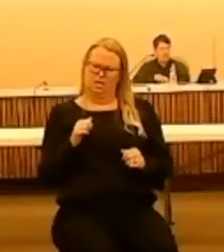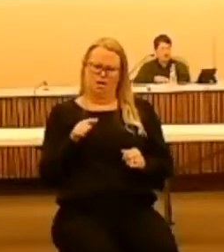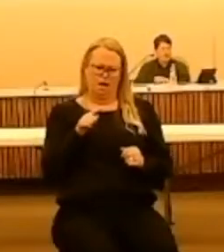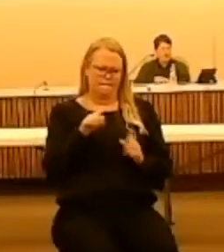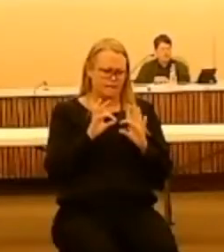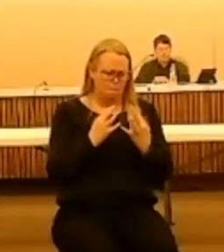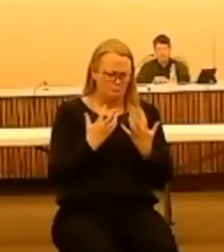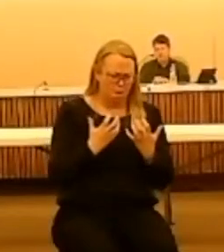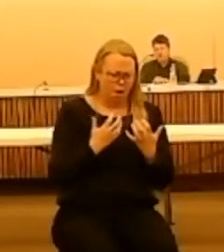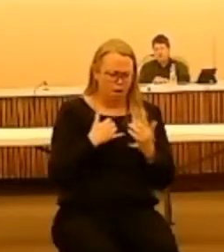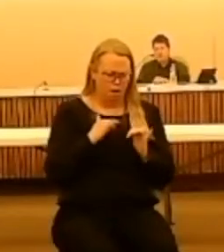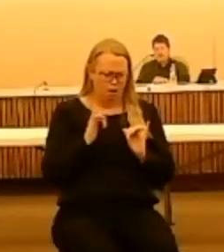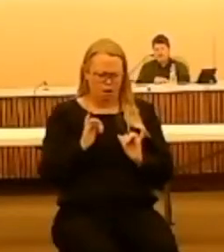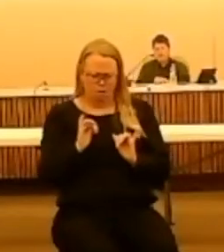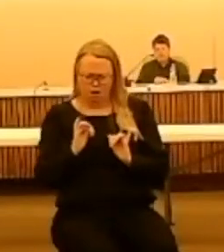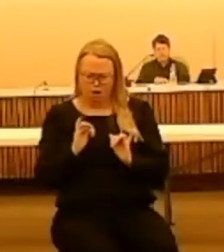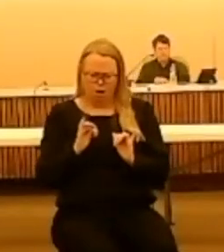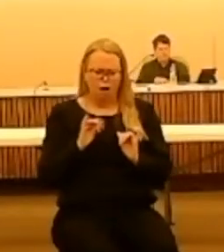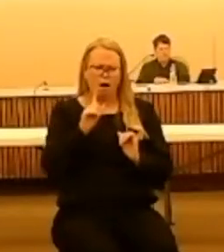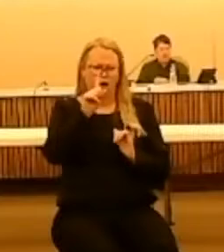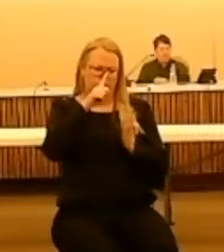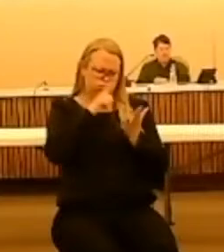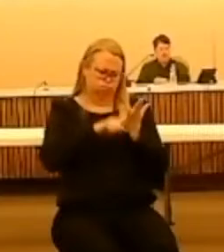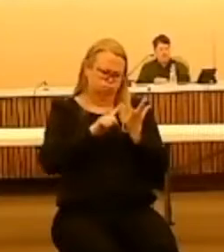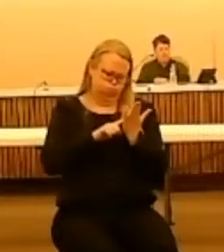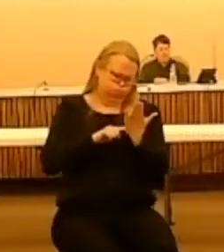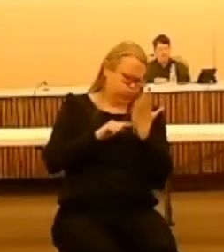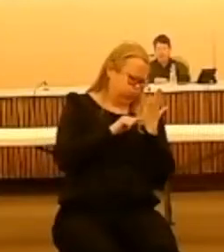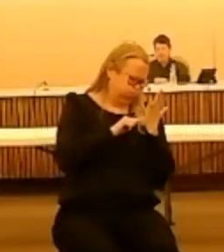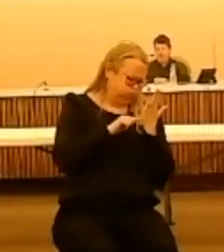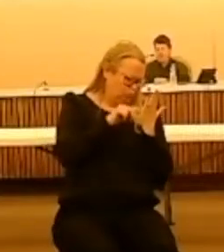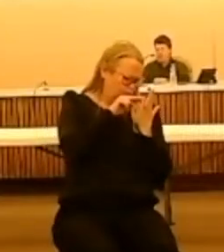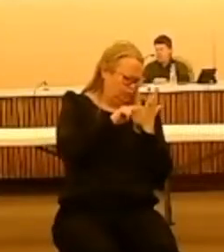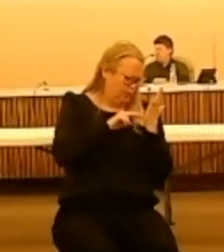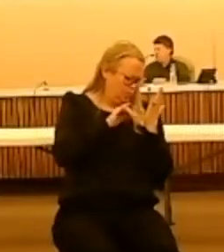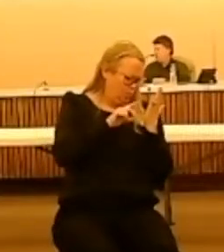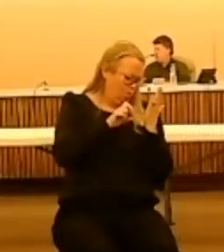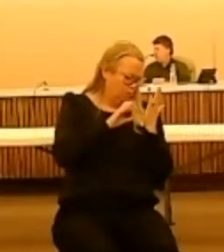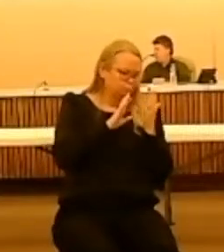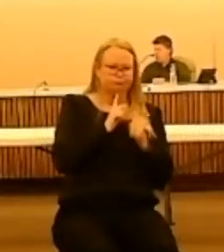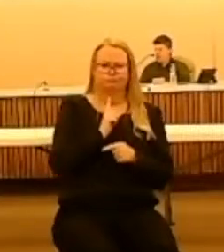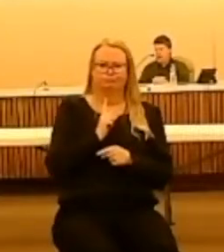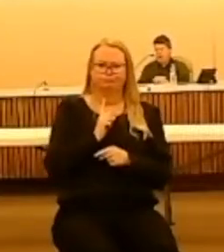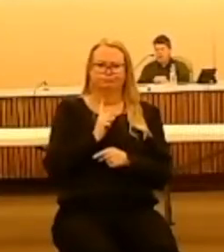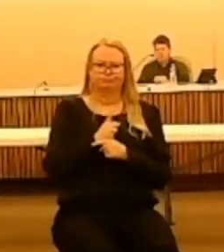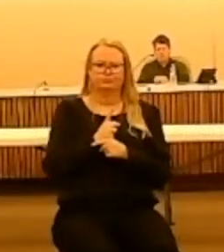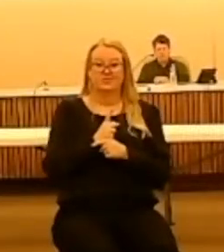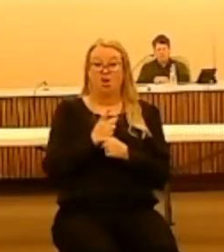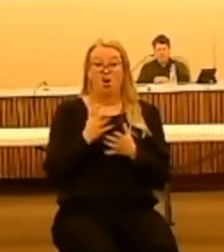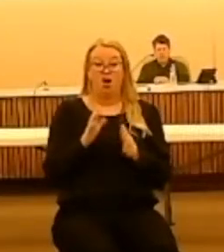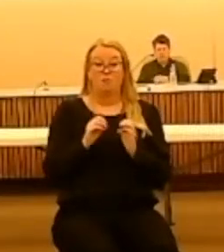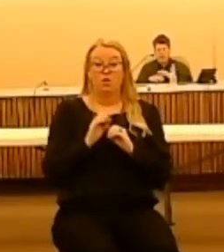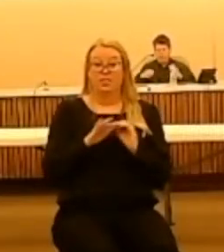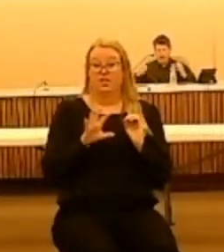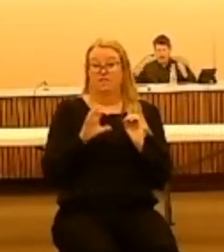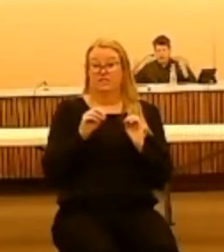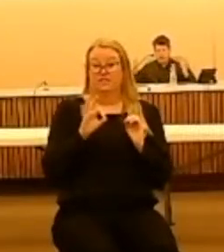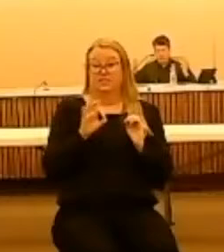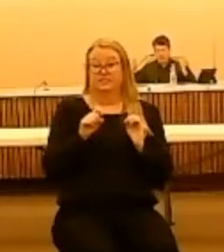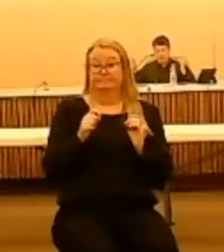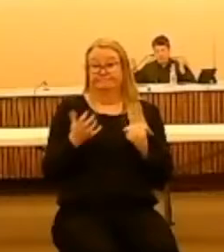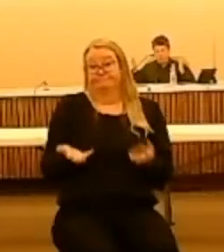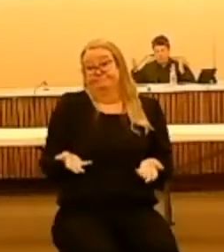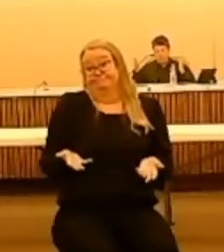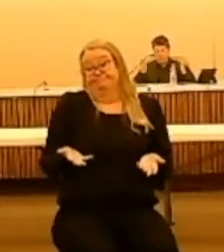when I read that code, it reminded me how we implemented this, which again, takes that balance